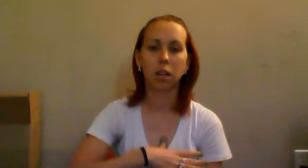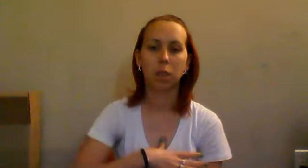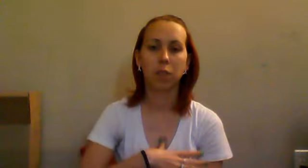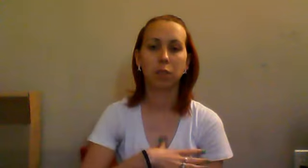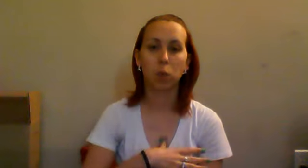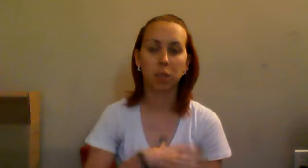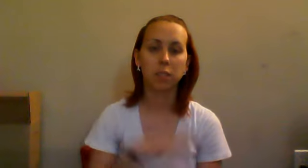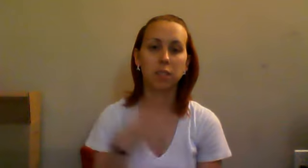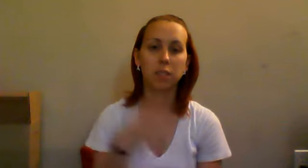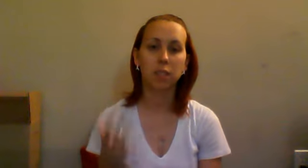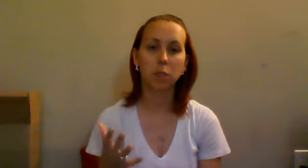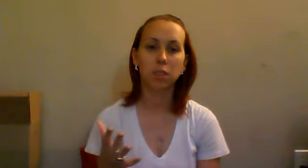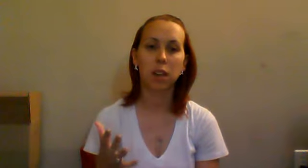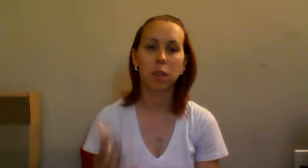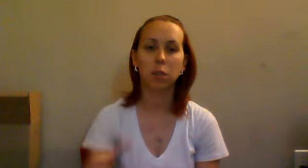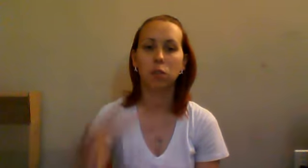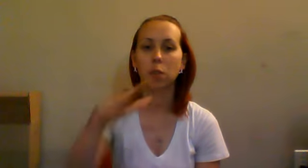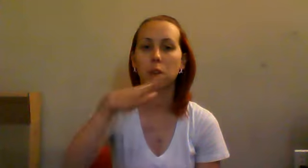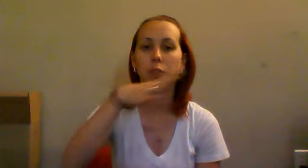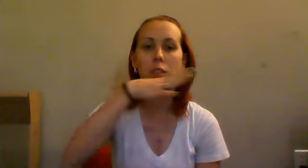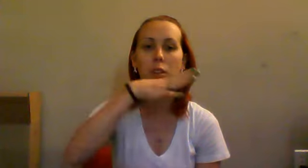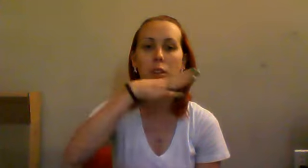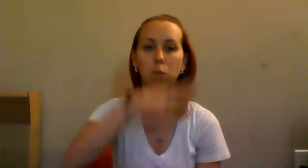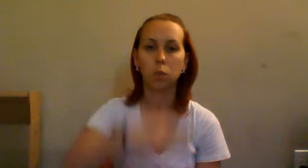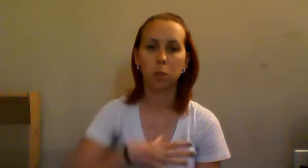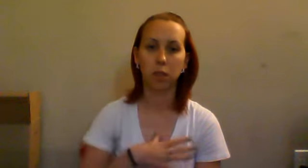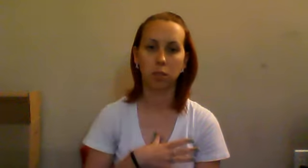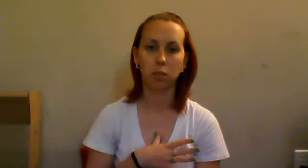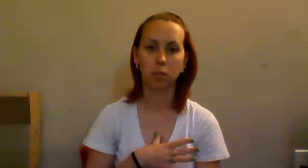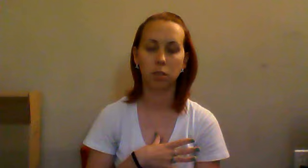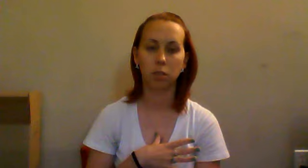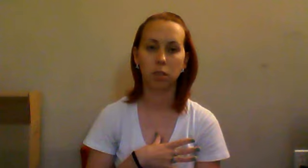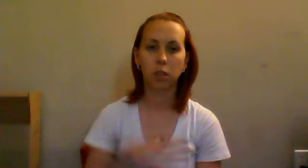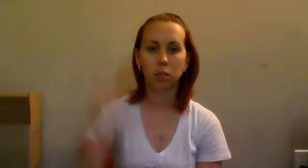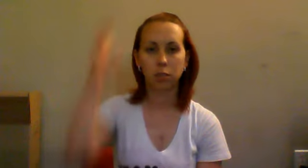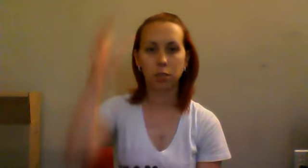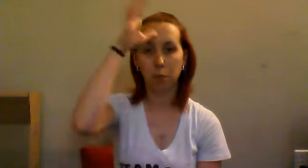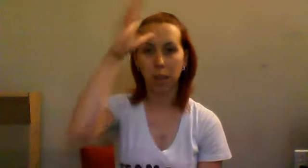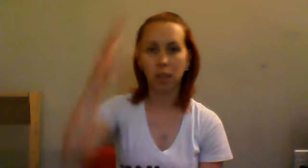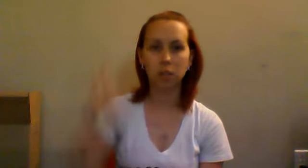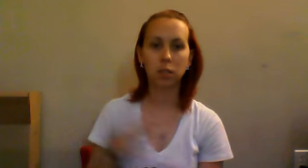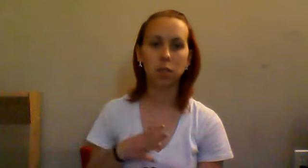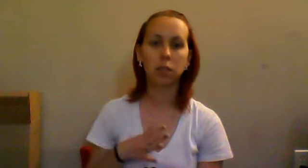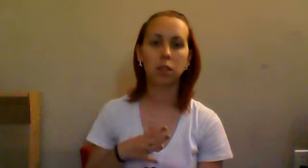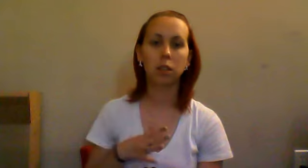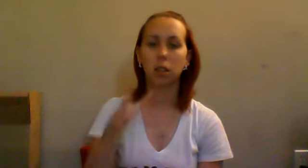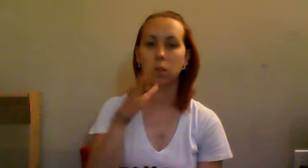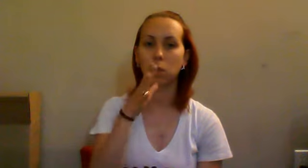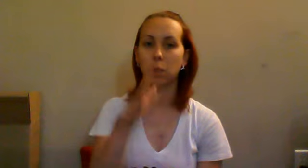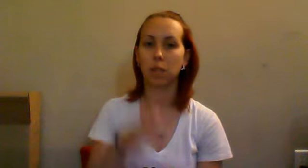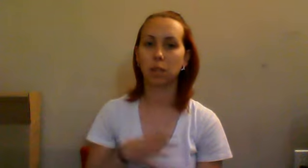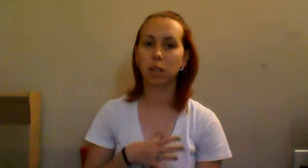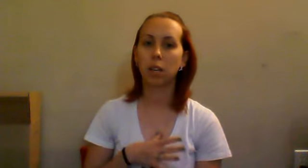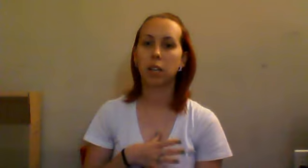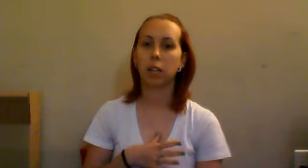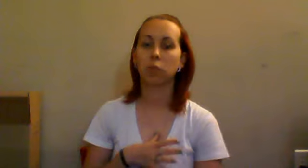And for woman, it's the same sign, but you come off your chin, woman. So man and woman. Now the reason